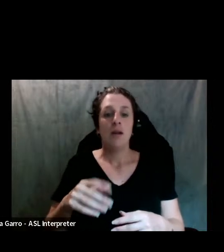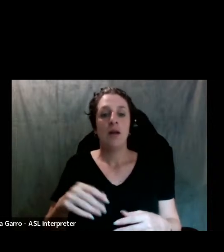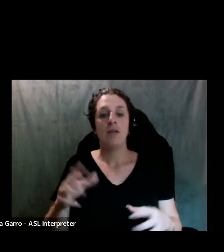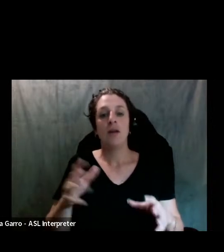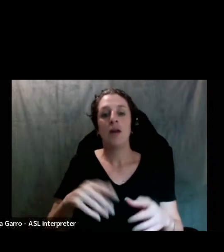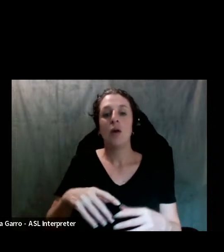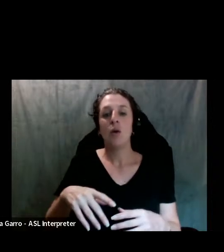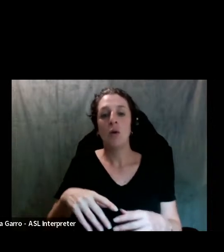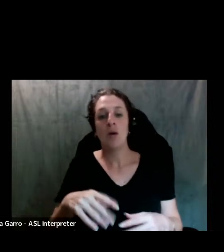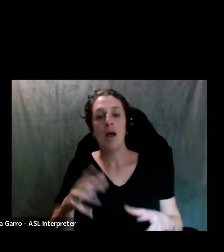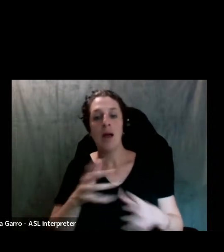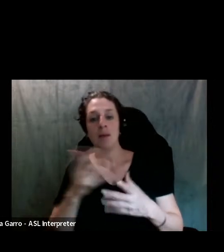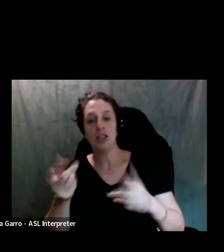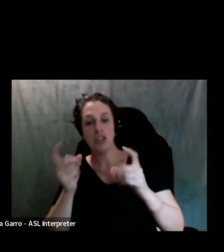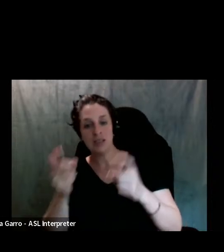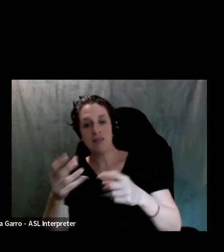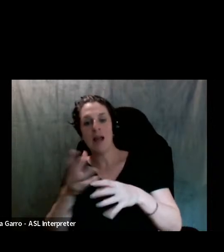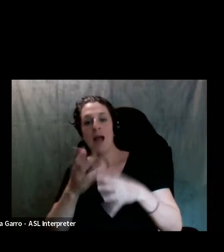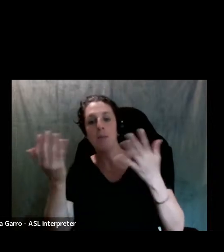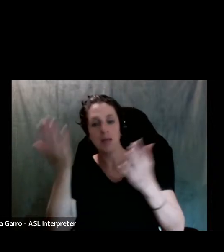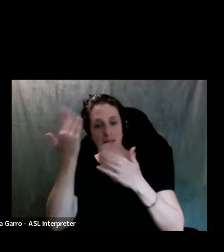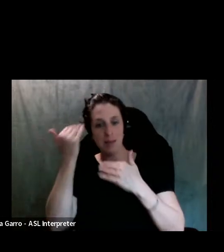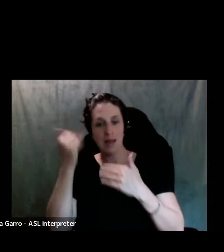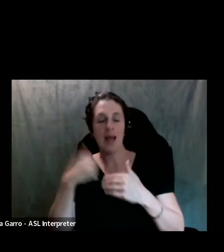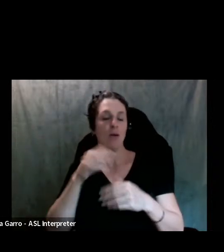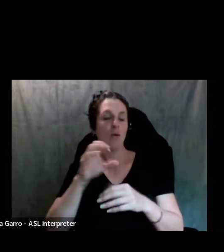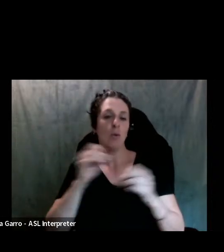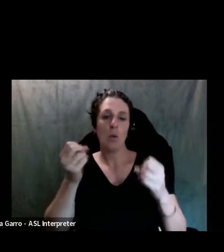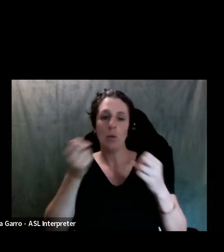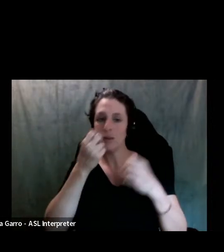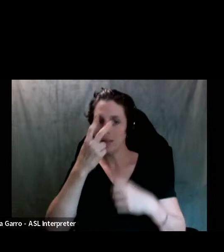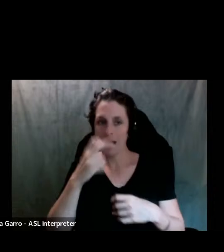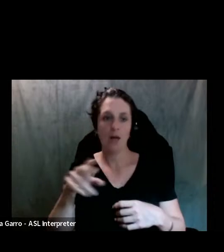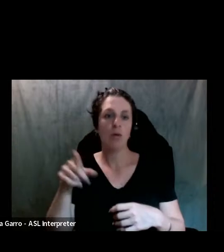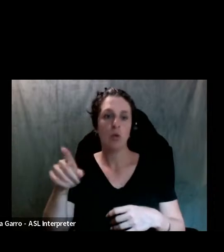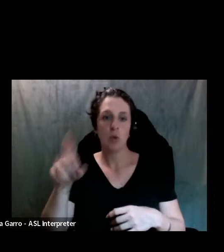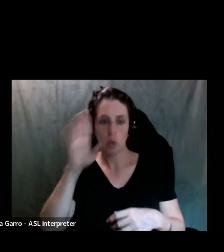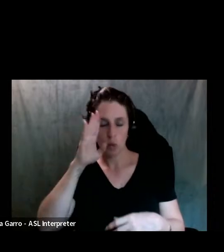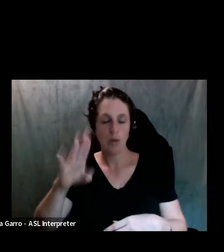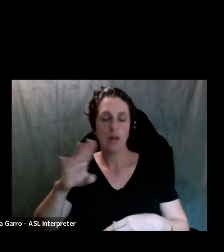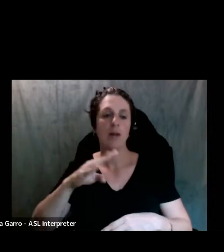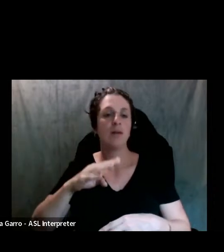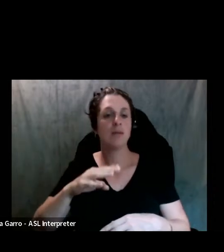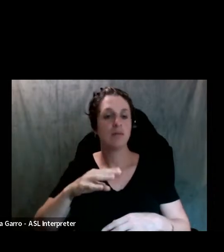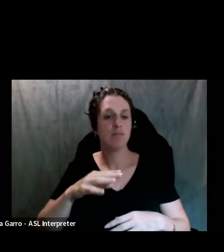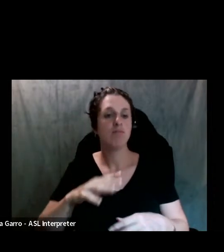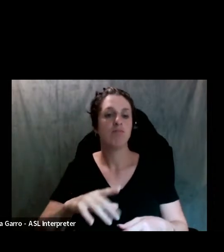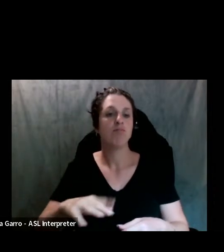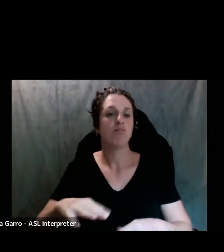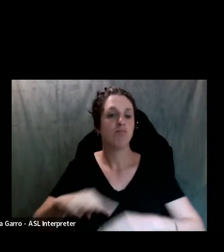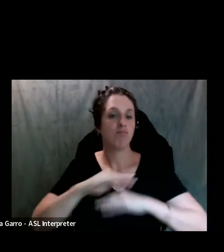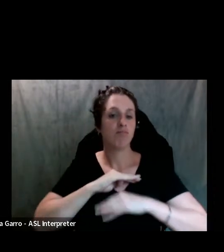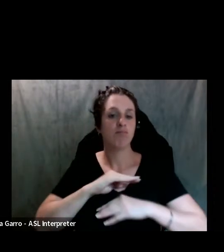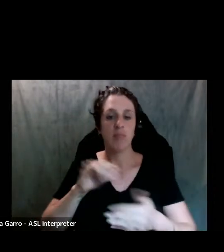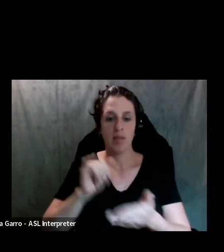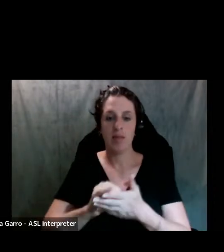much is expected. And I have no doubt that you will fulfill that trite saying there. So thank